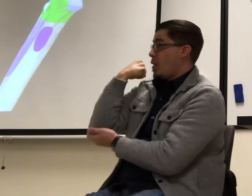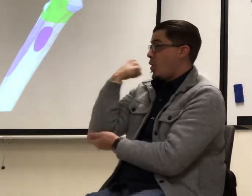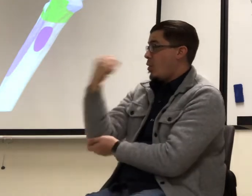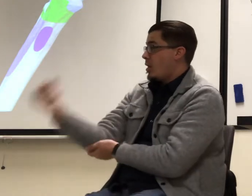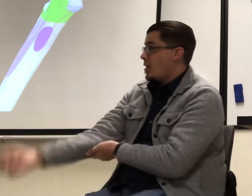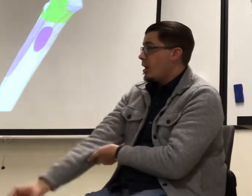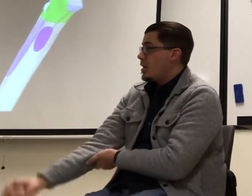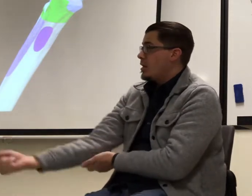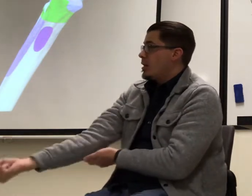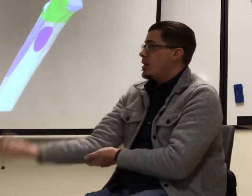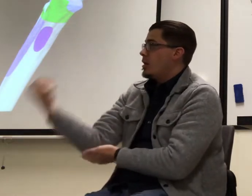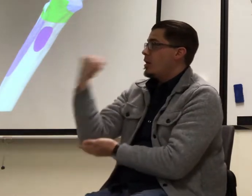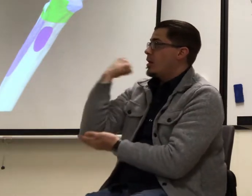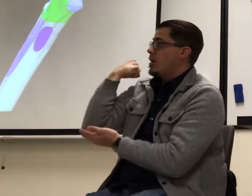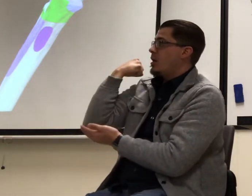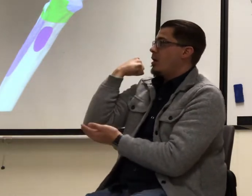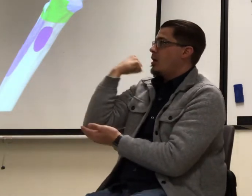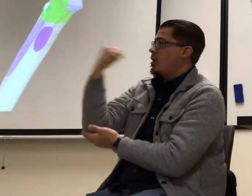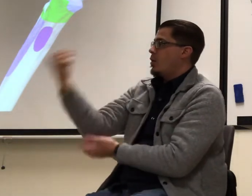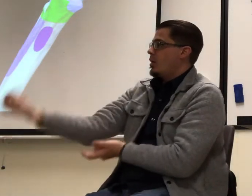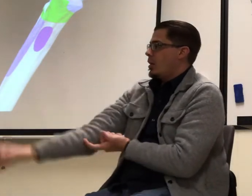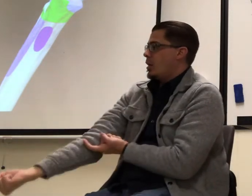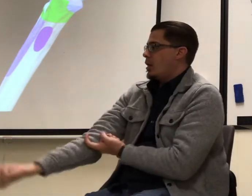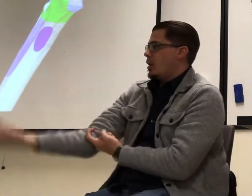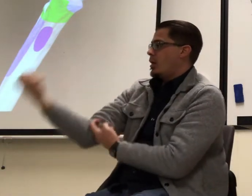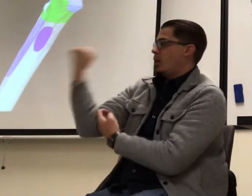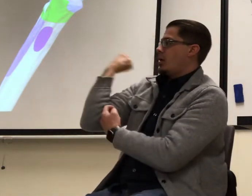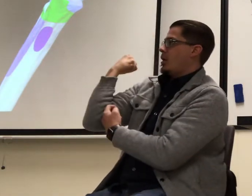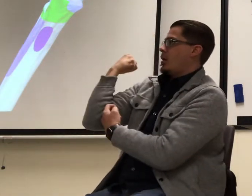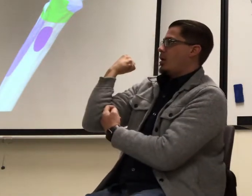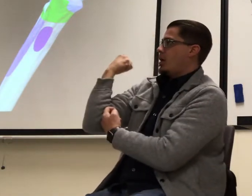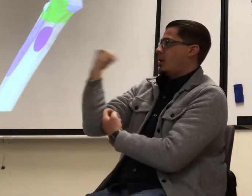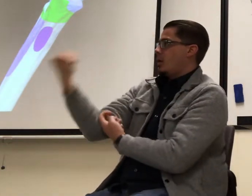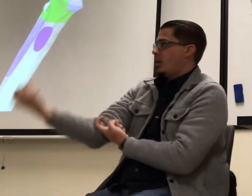that process fits in the olecranon fossa.